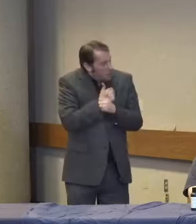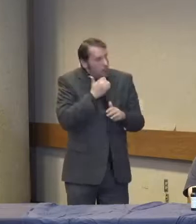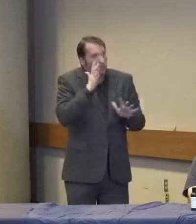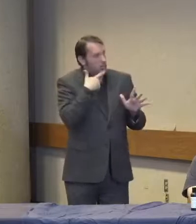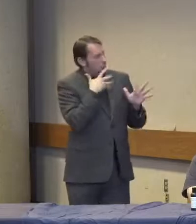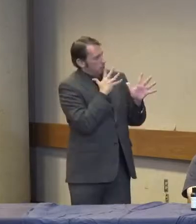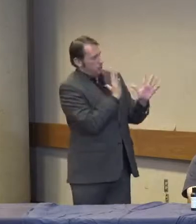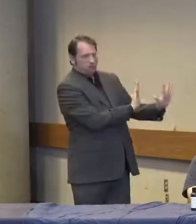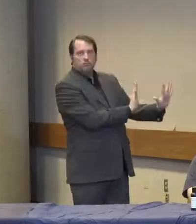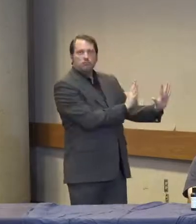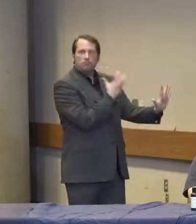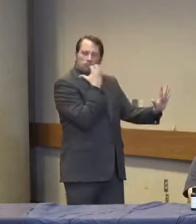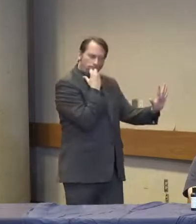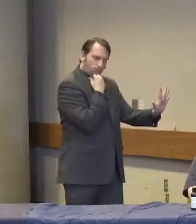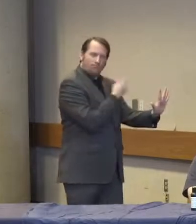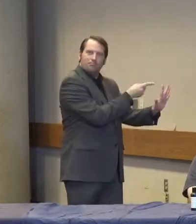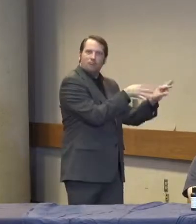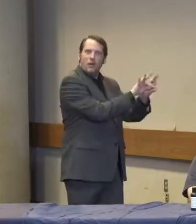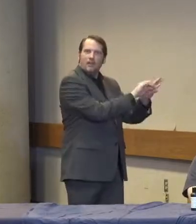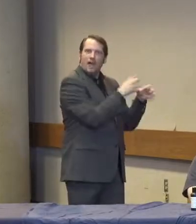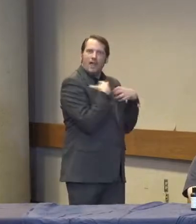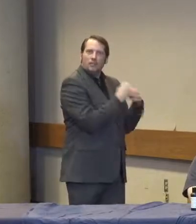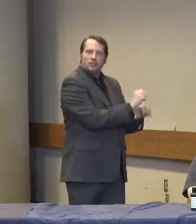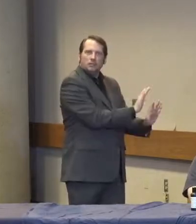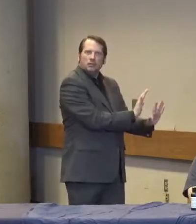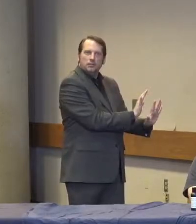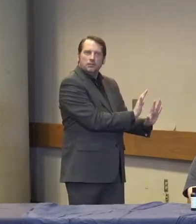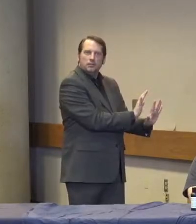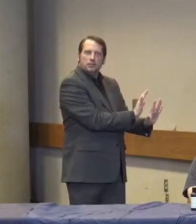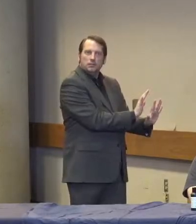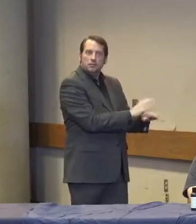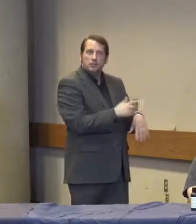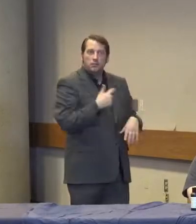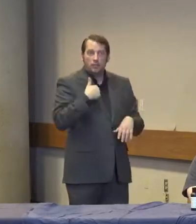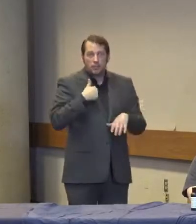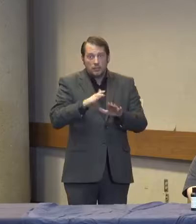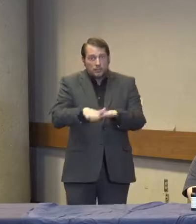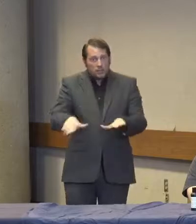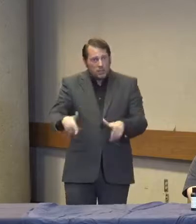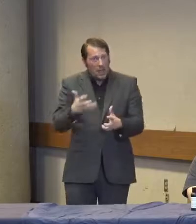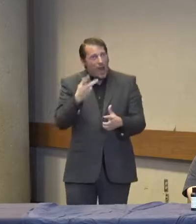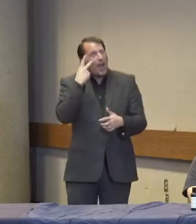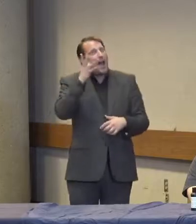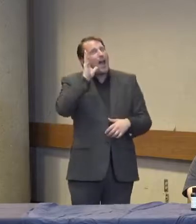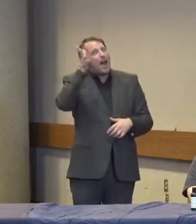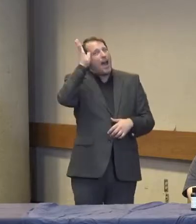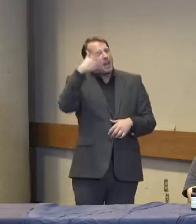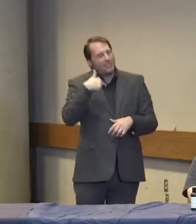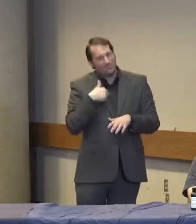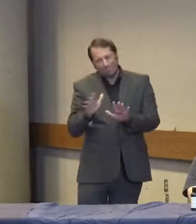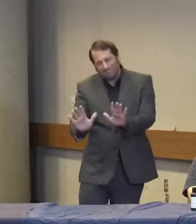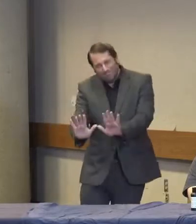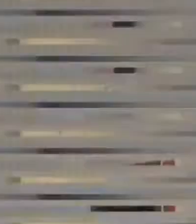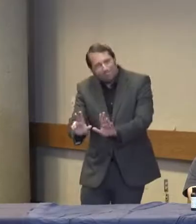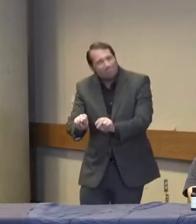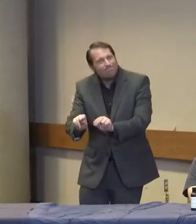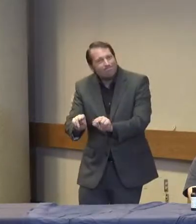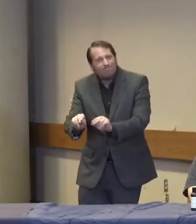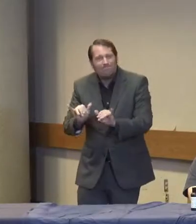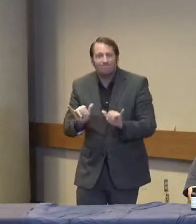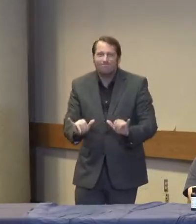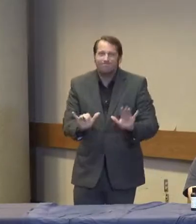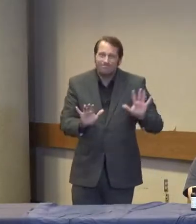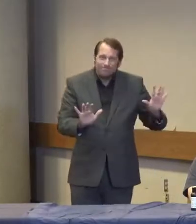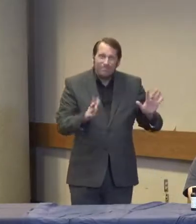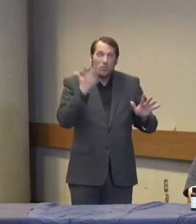I'm treating it the same way. They're not getting to see their grandparents right now for that very reason. I want my parents to be around